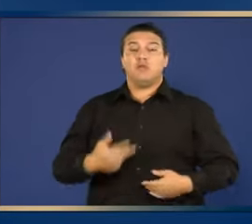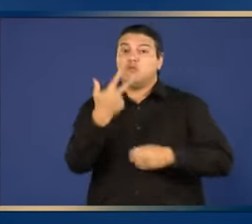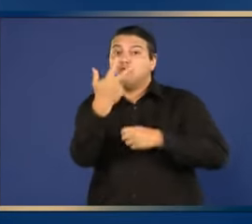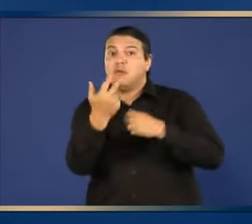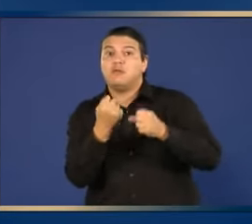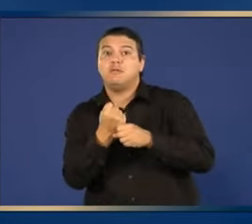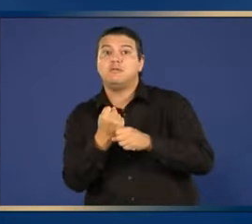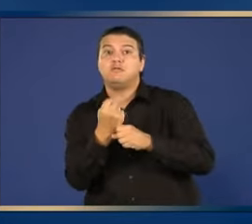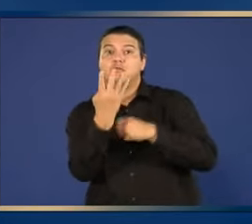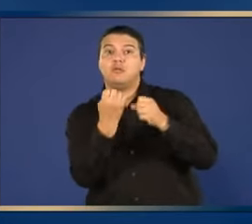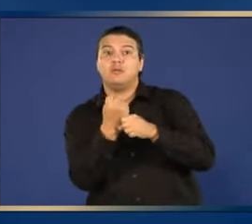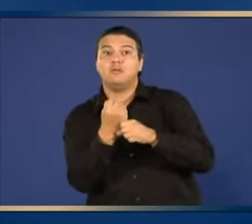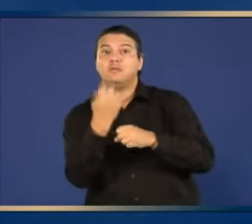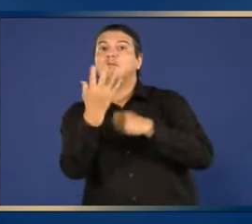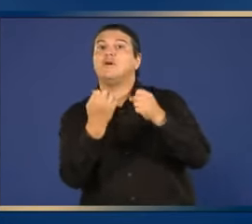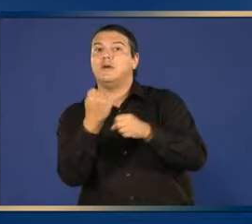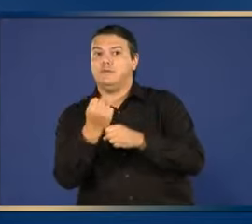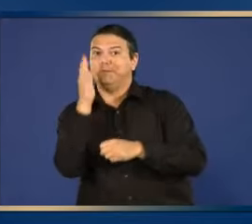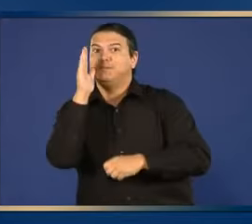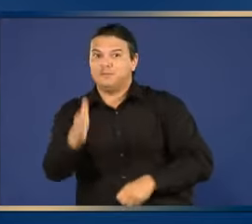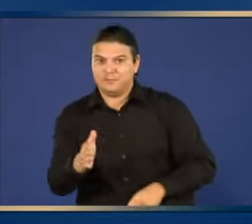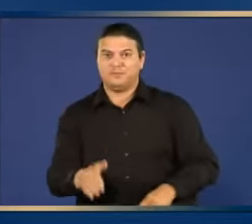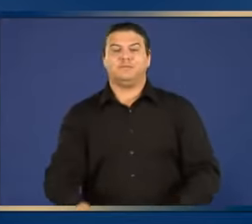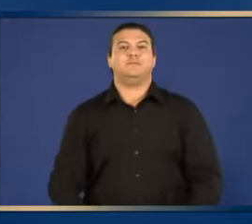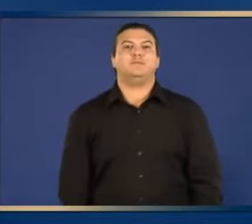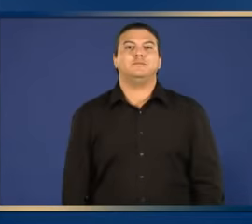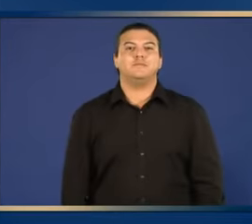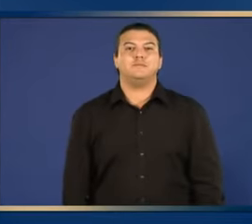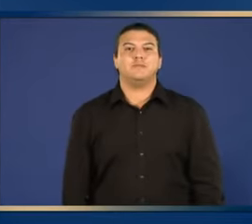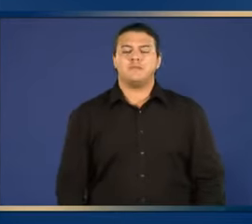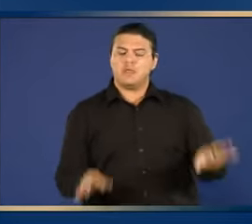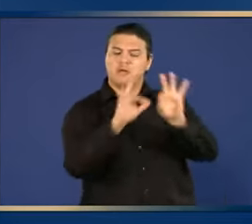Pay close attention to the forms you complete.